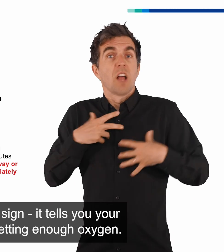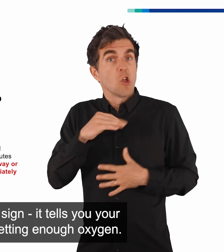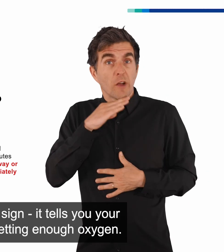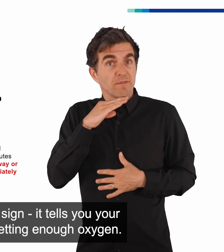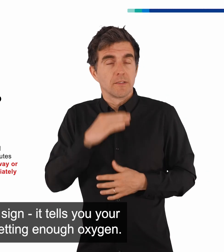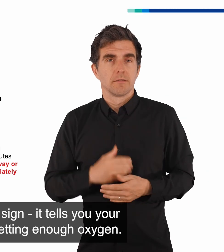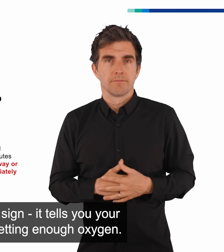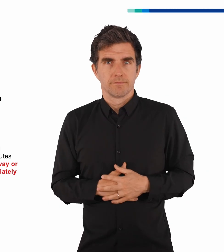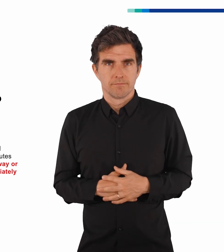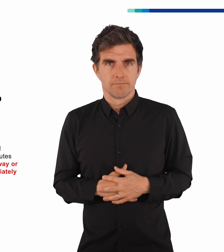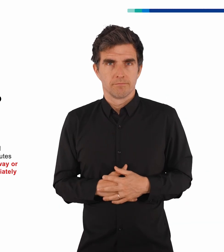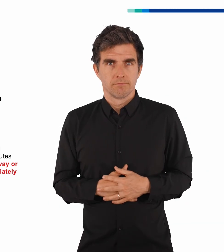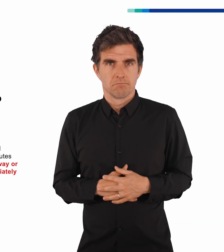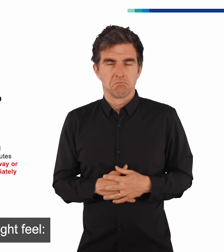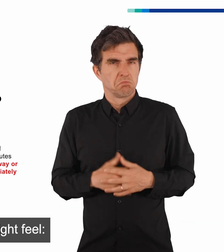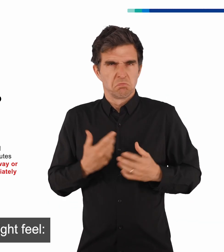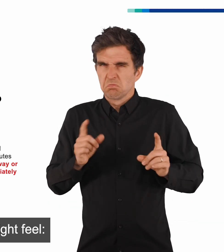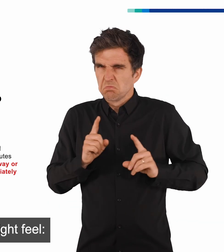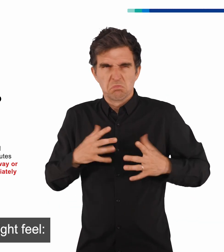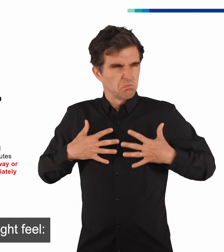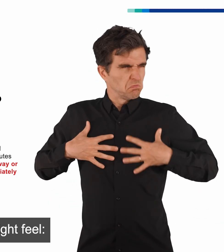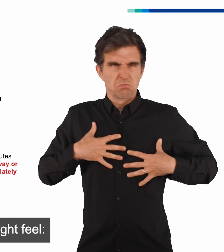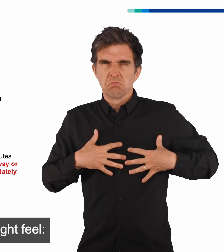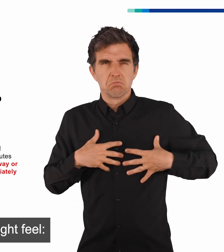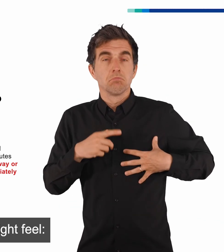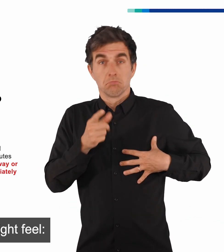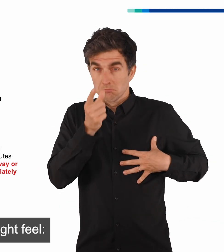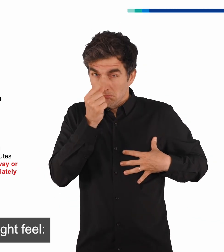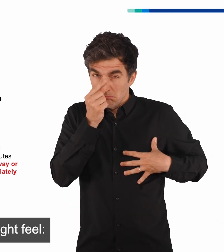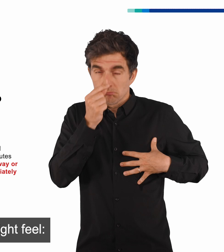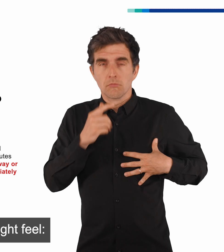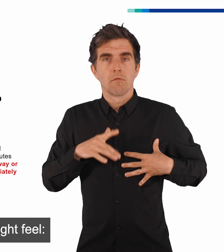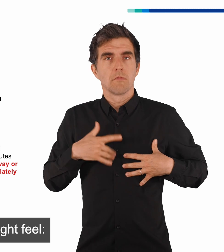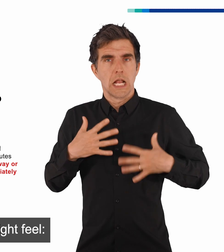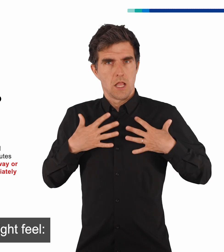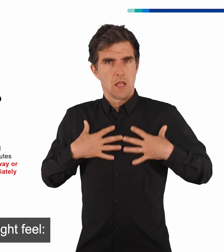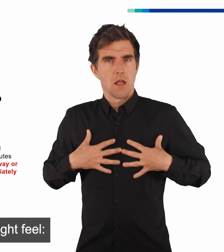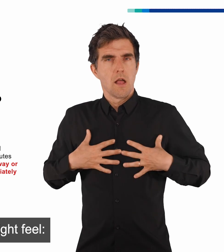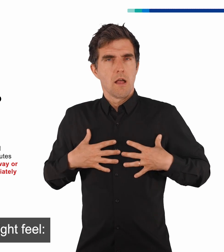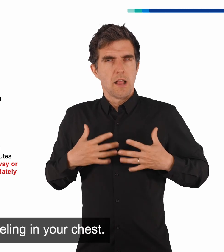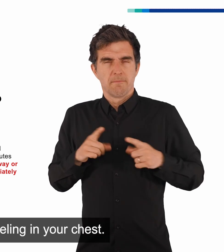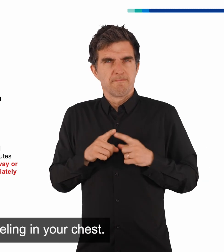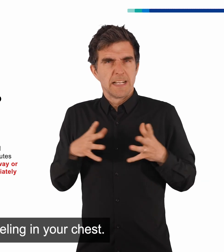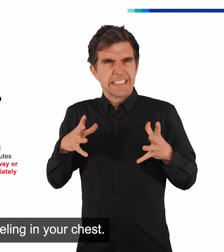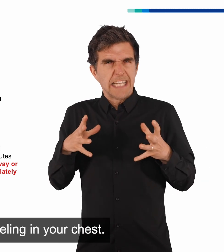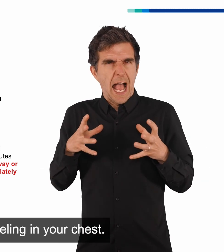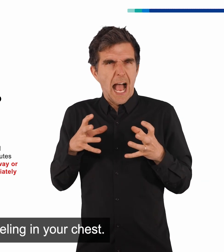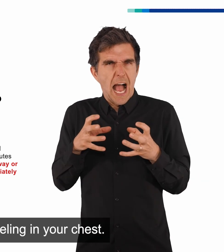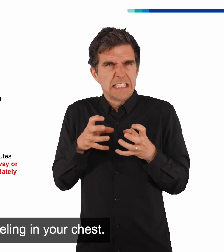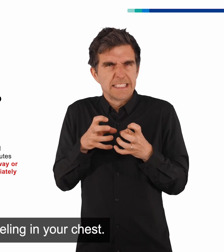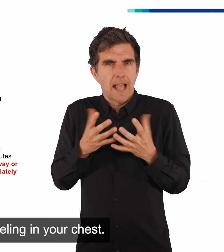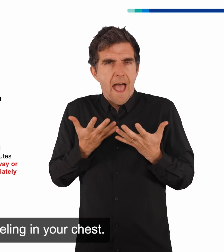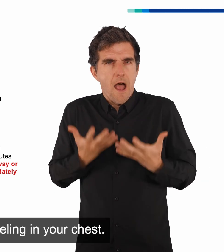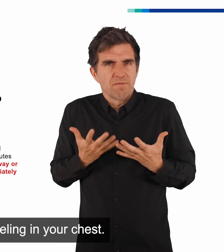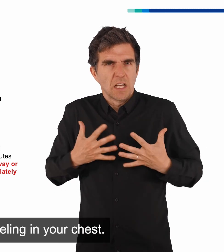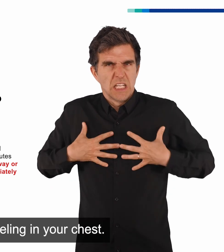a tight, heavy feeling in your chest, pain spreading to your arms, neck, jaw, or